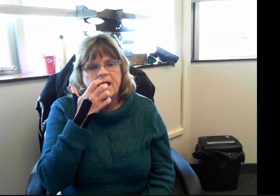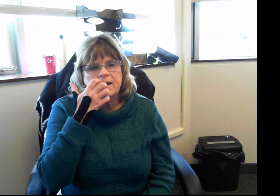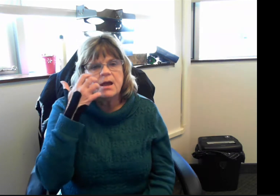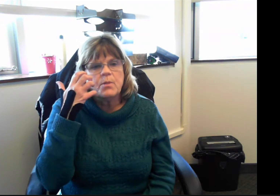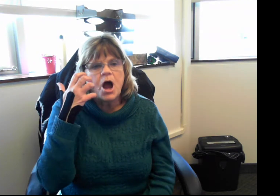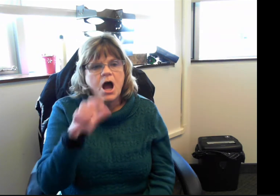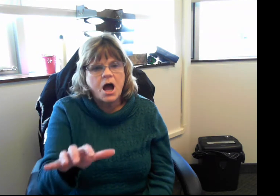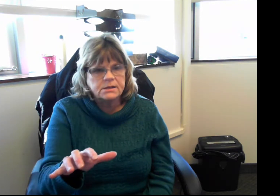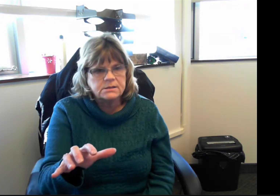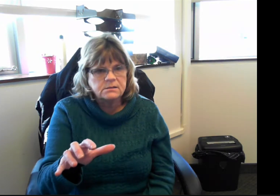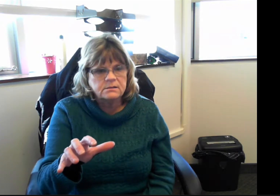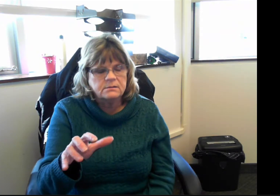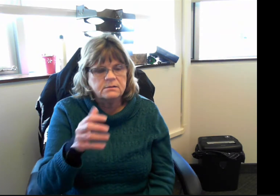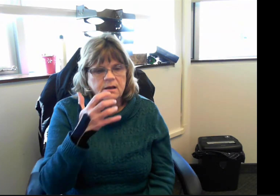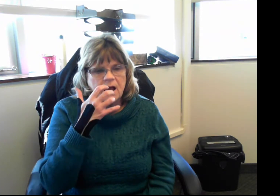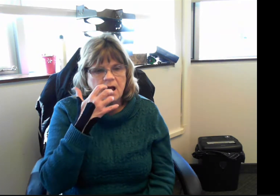And I'm hot.